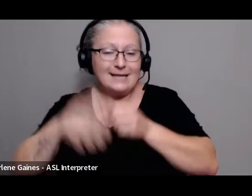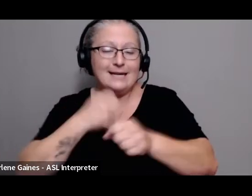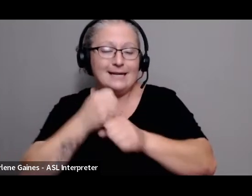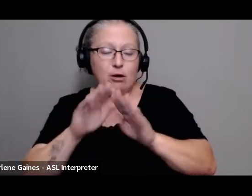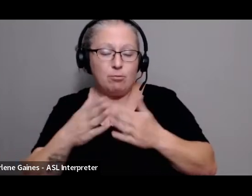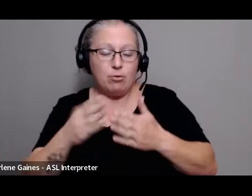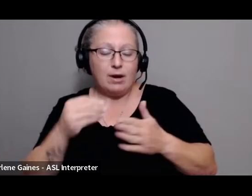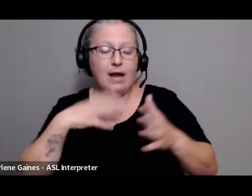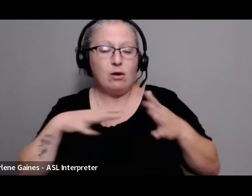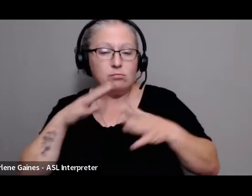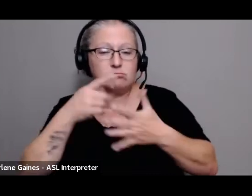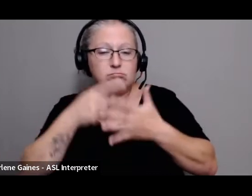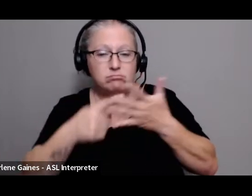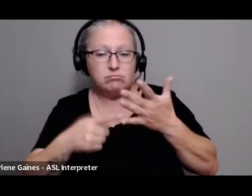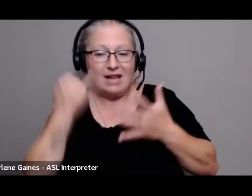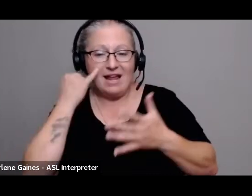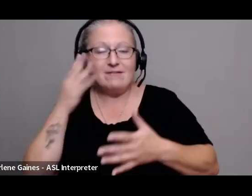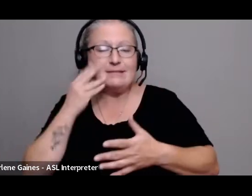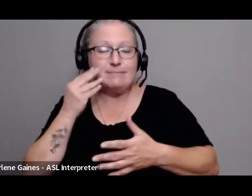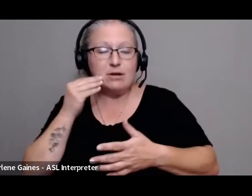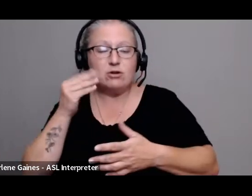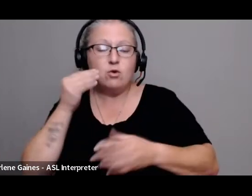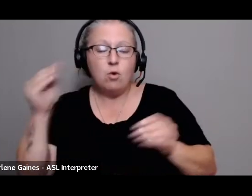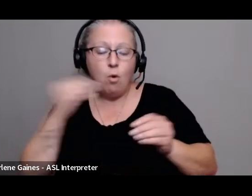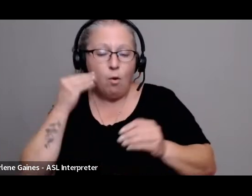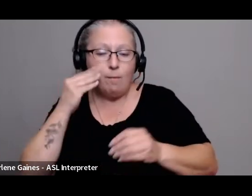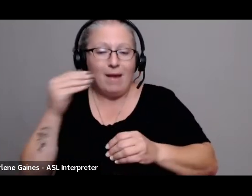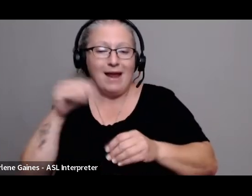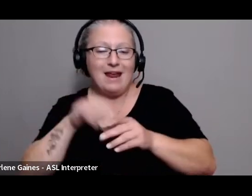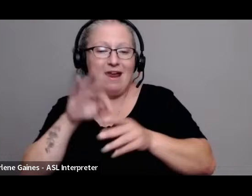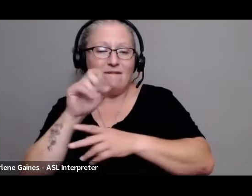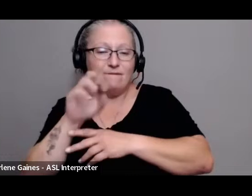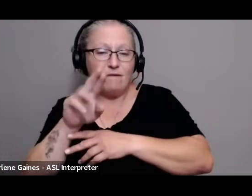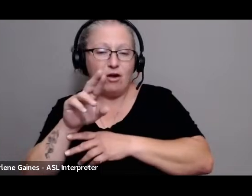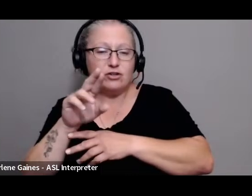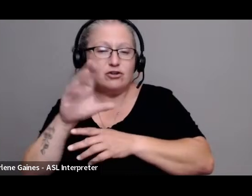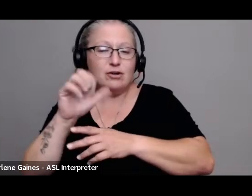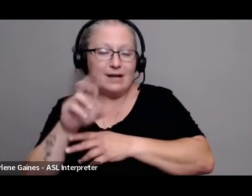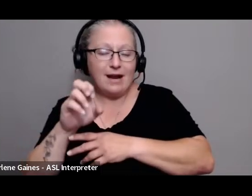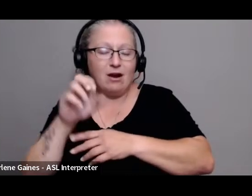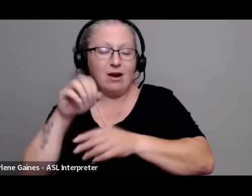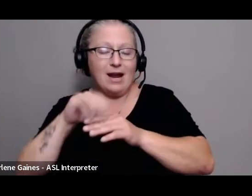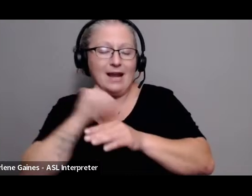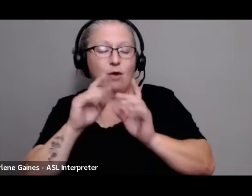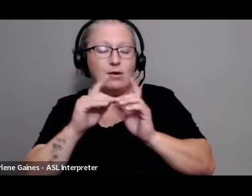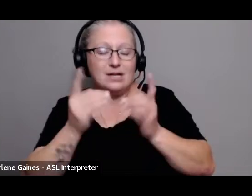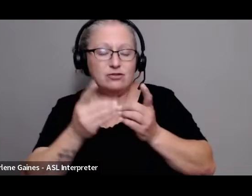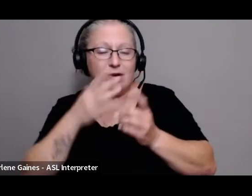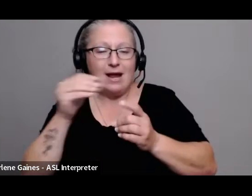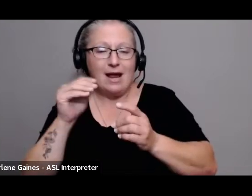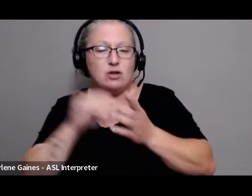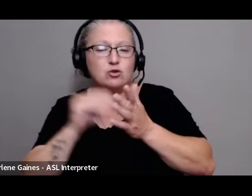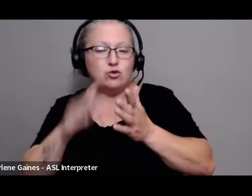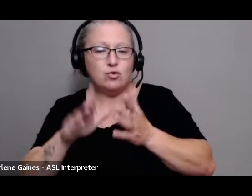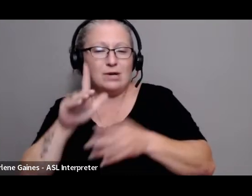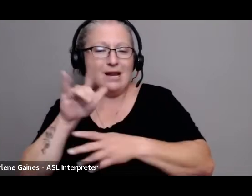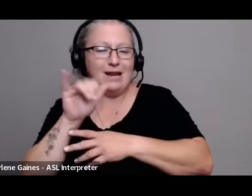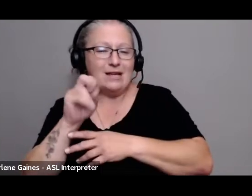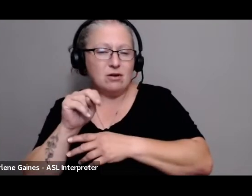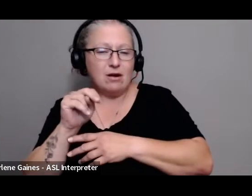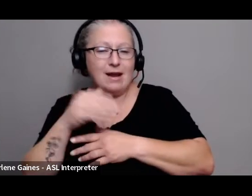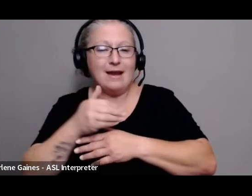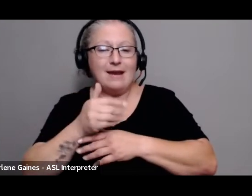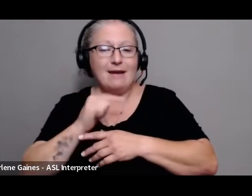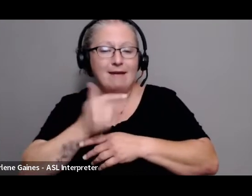for youth experiencing homelessness and who are in foster care through our district and school site homeless student liaisons. Next, we will be giving the Student